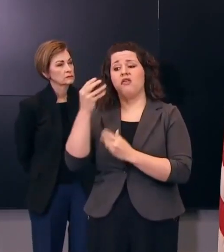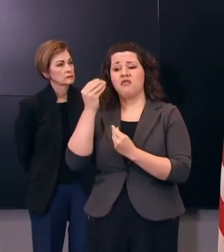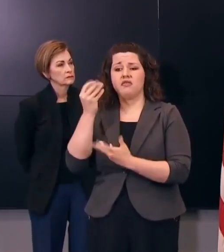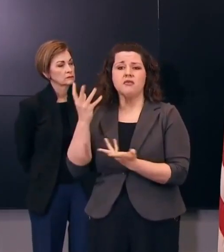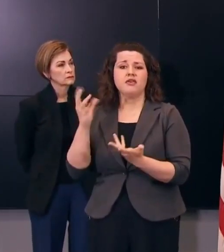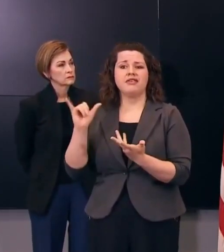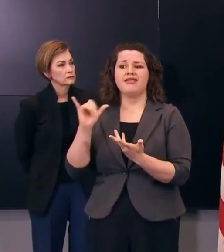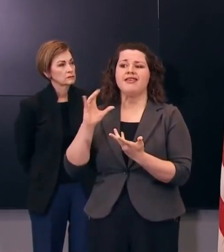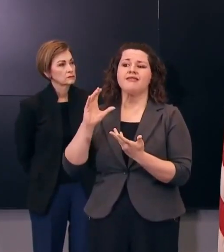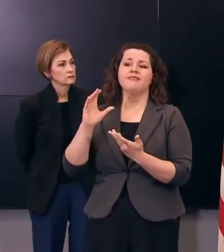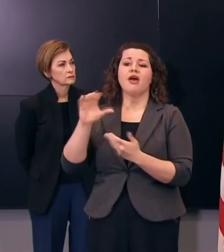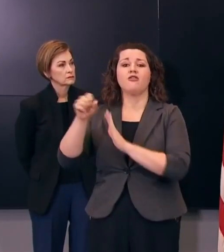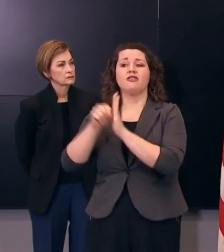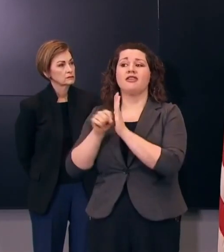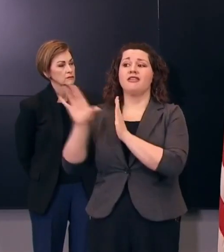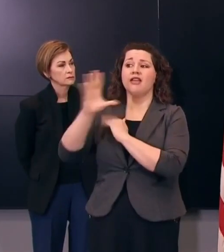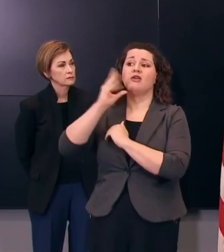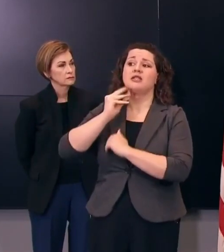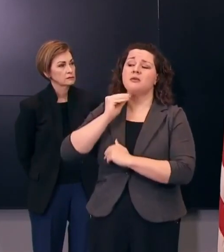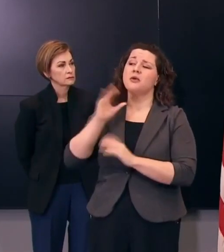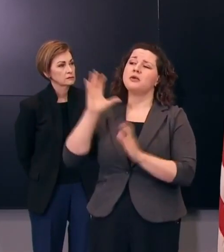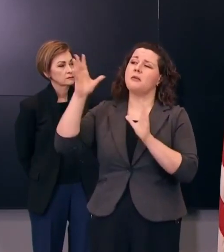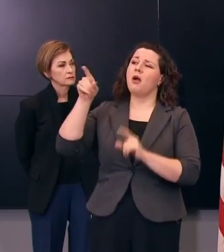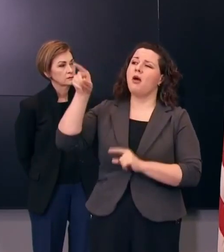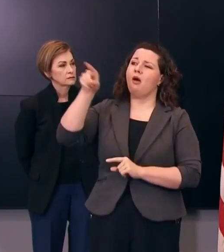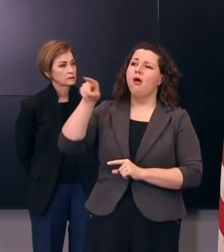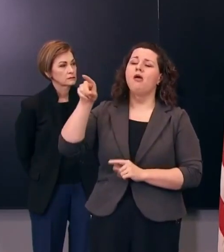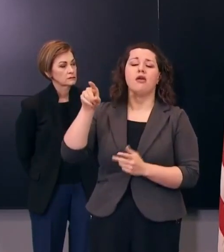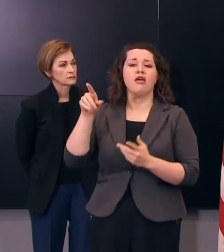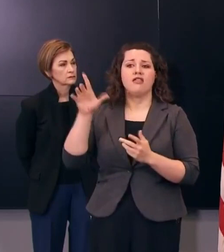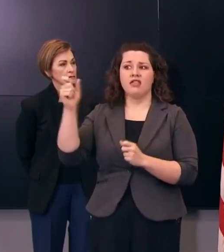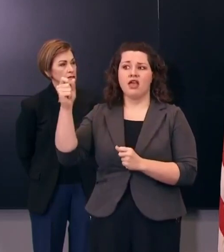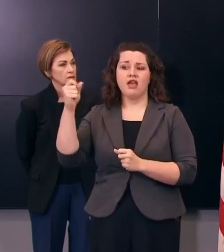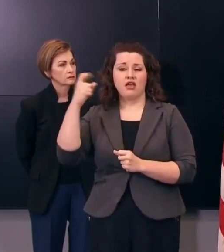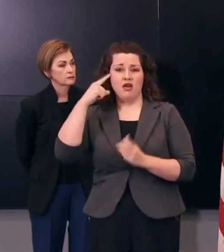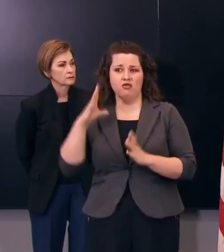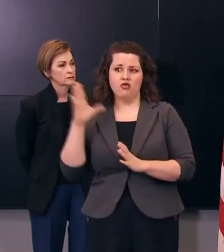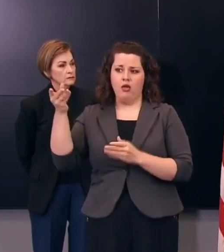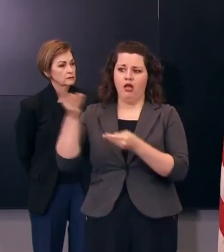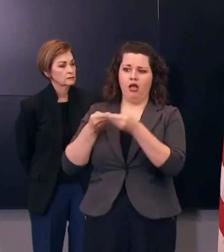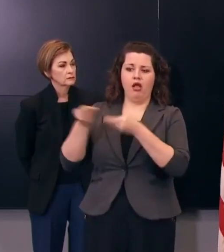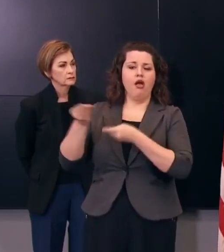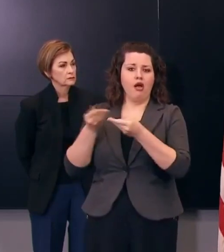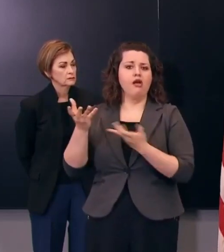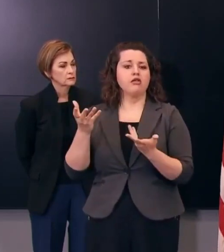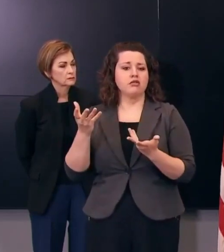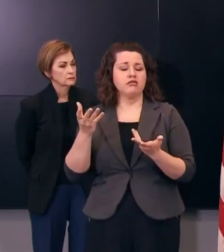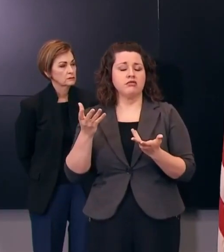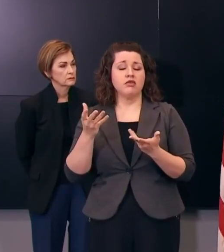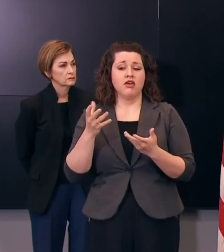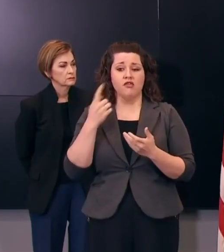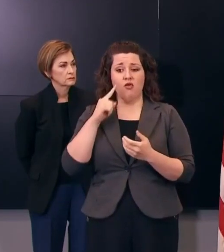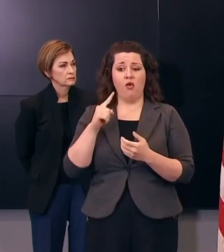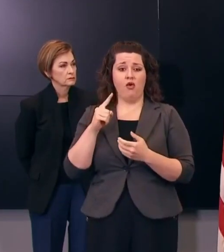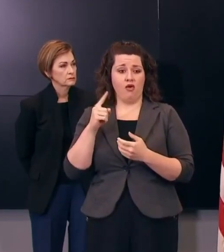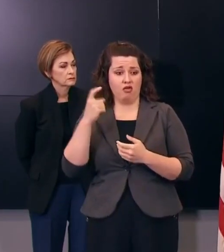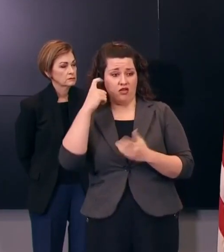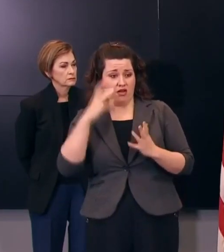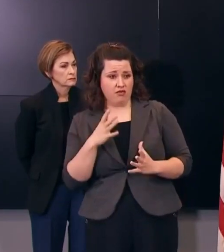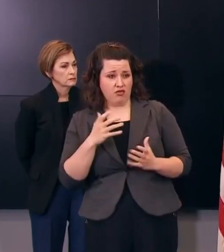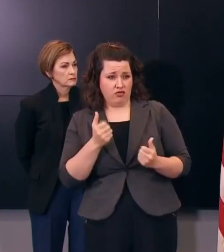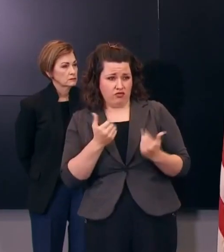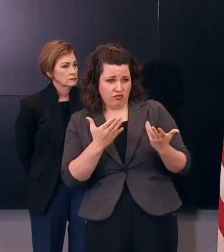the experiences of other states in making recommendations to Governor Reynolds and to our local community partners about what